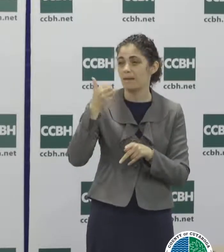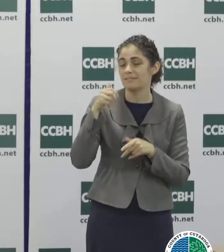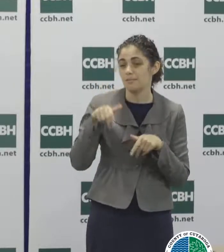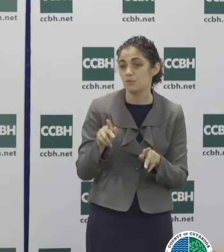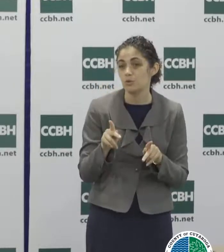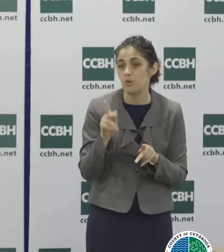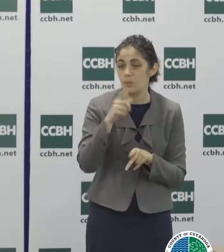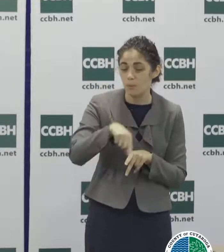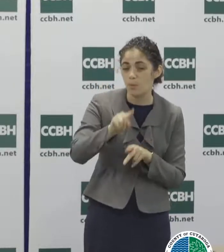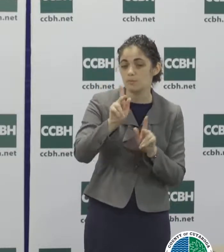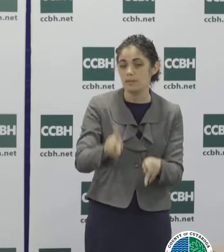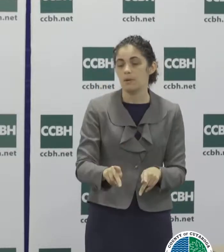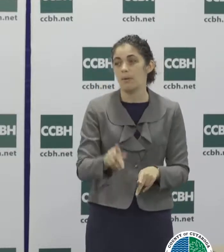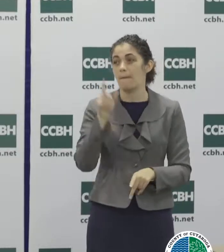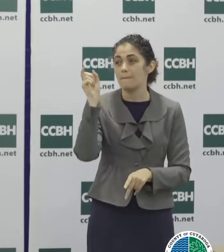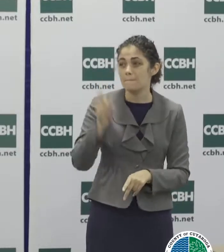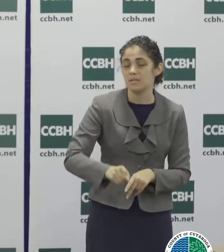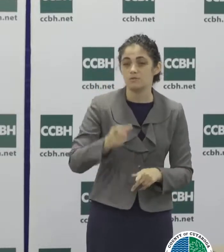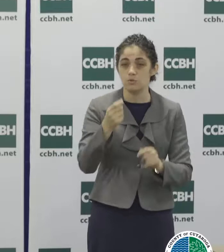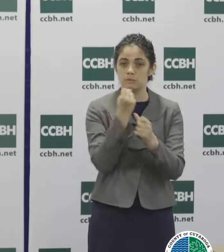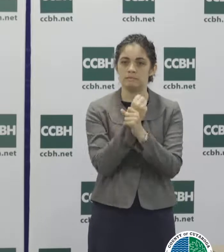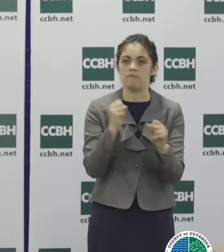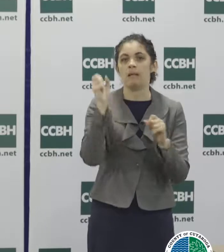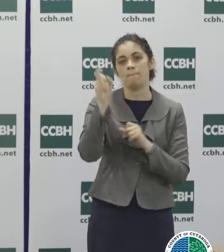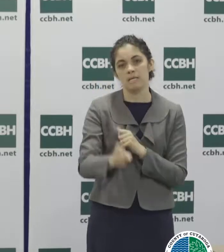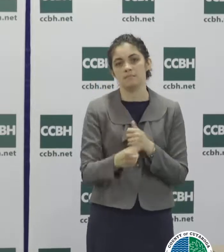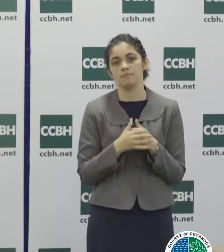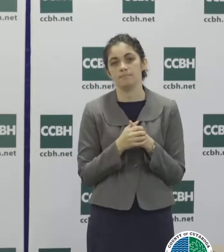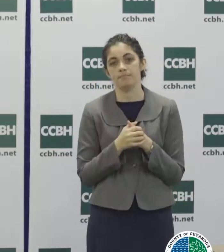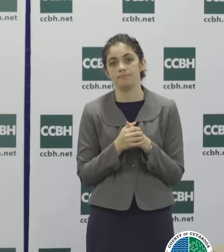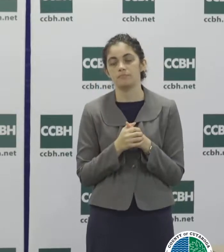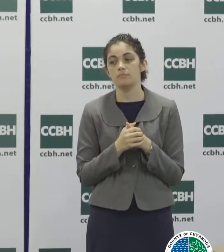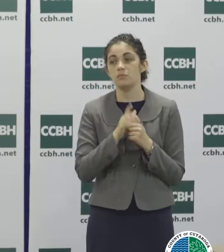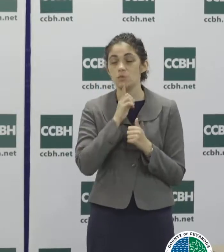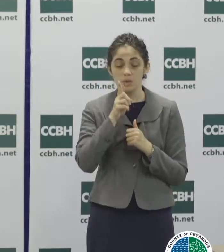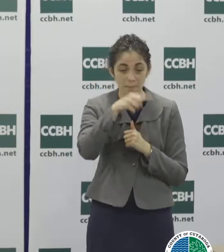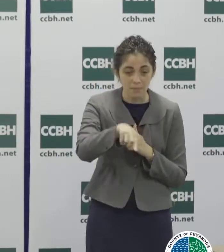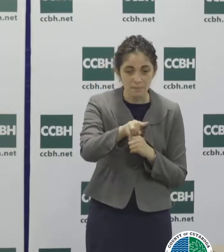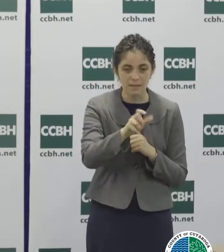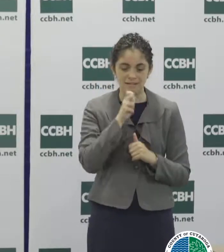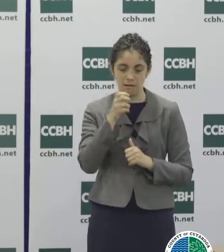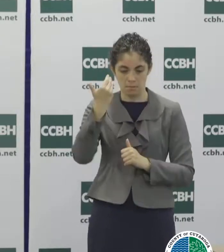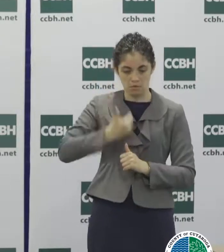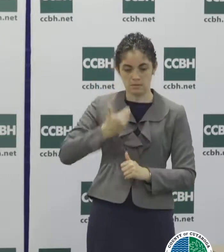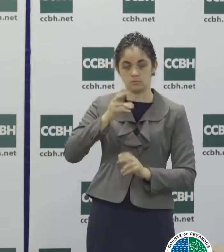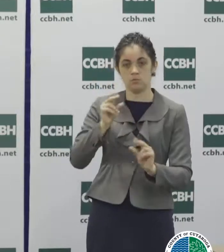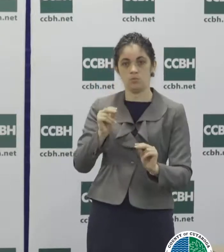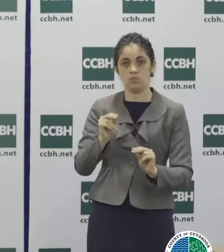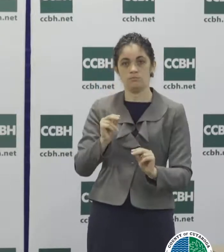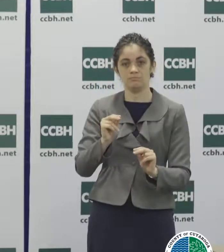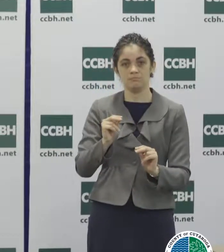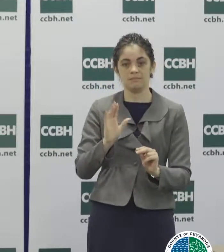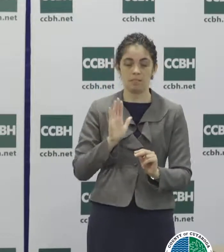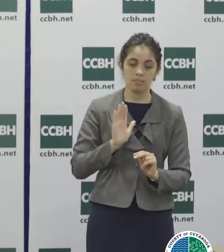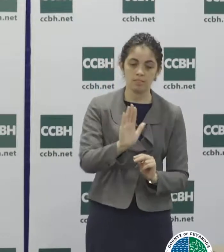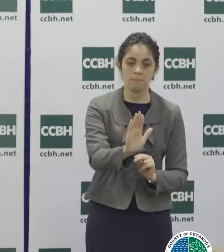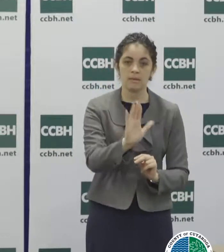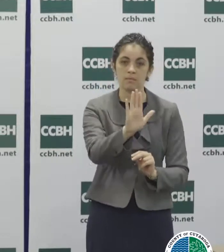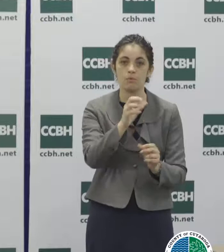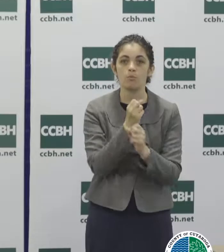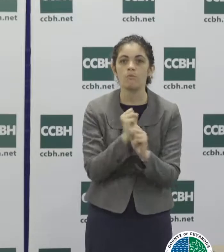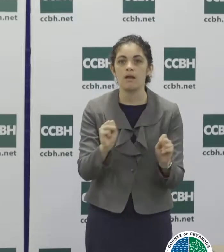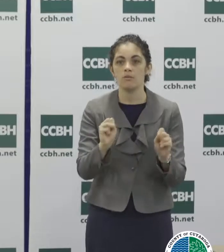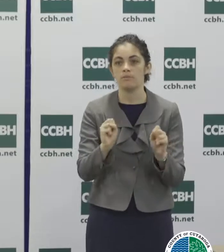spend time with them. But we have to do it safely, because it's about them. It's not really about us in many cases. It's about